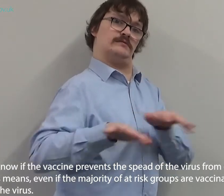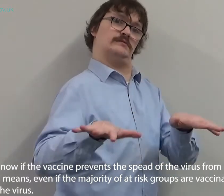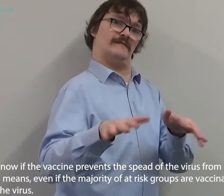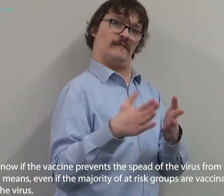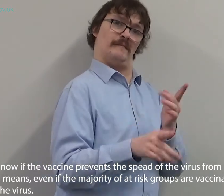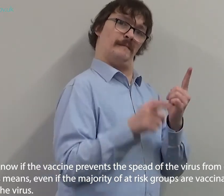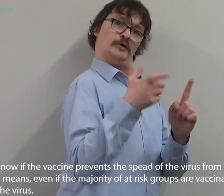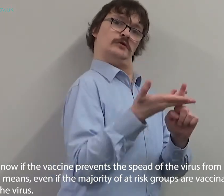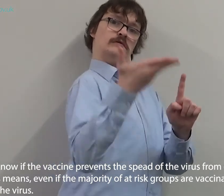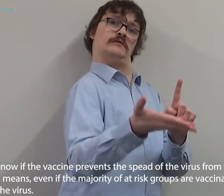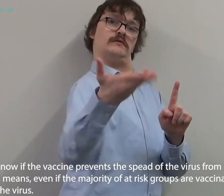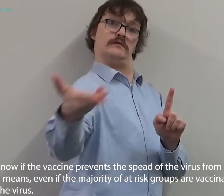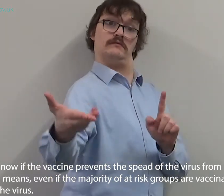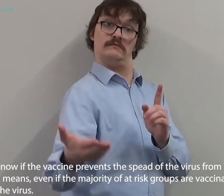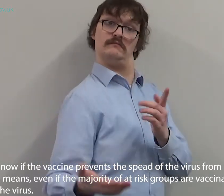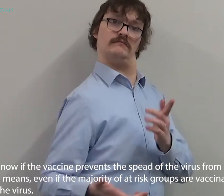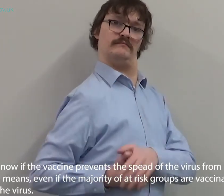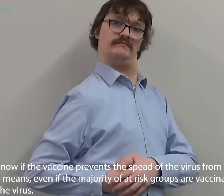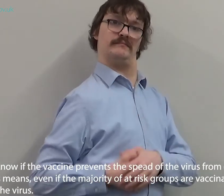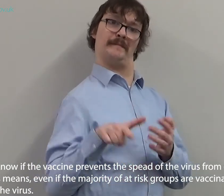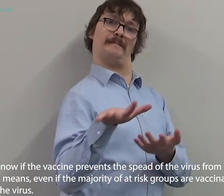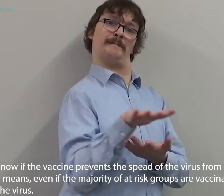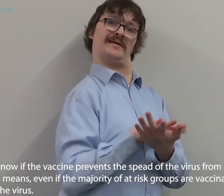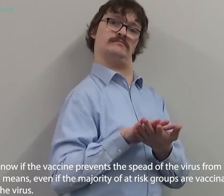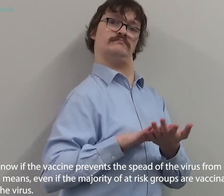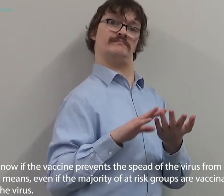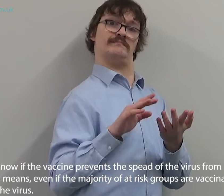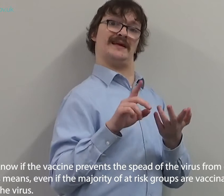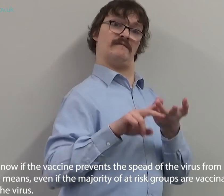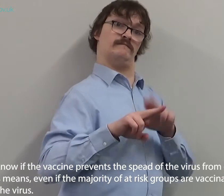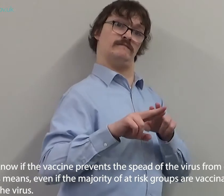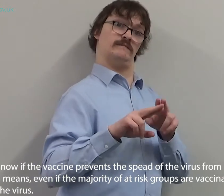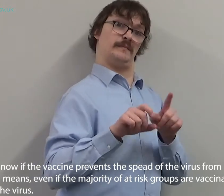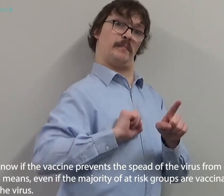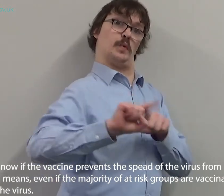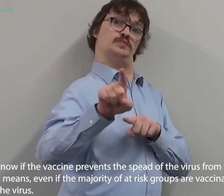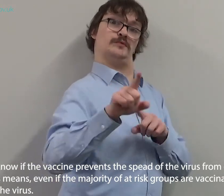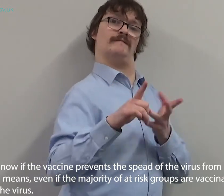This means even if the majority of at risk groups are vaccinated, they could still spread the virus.